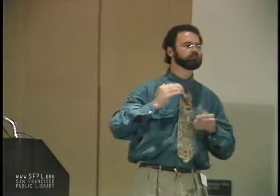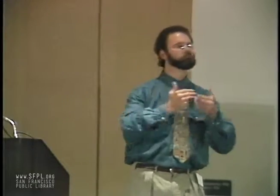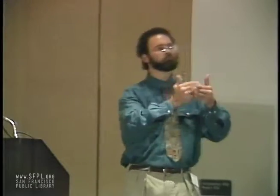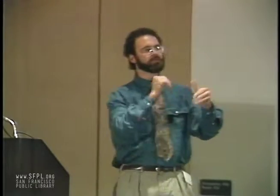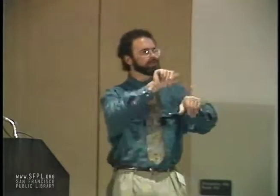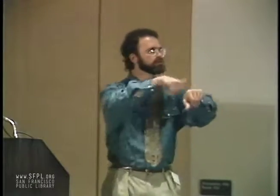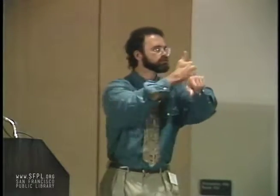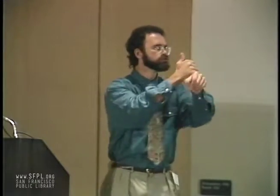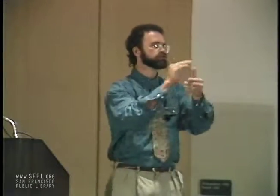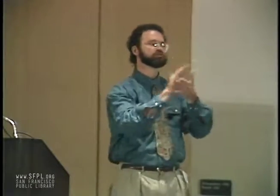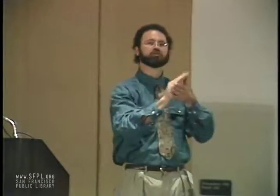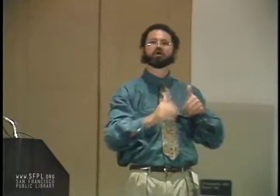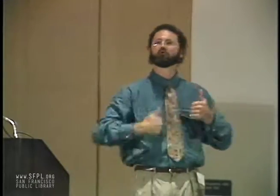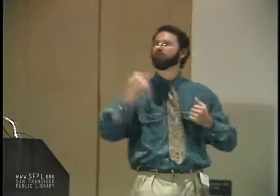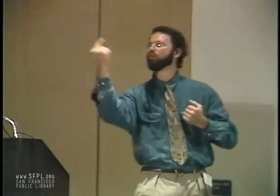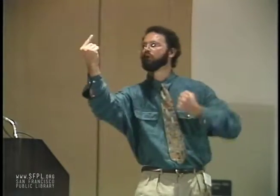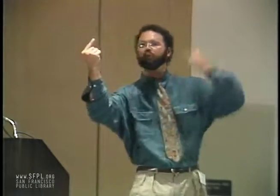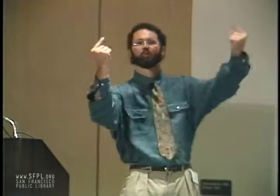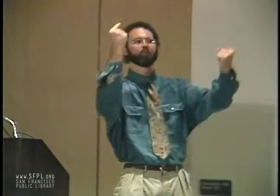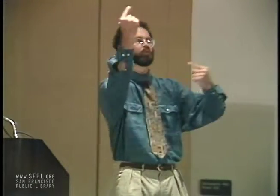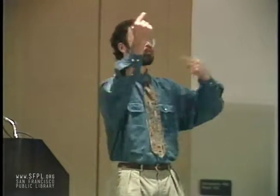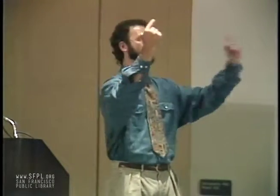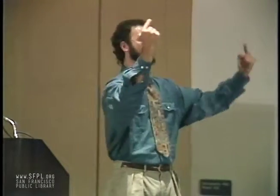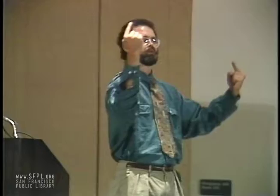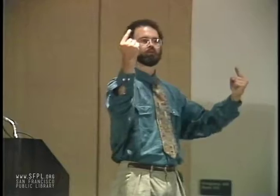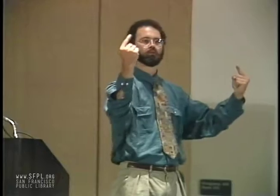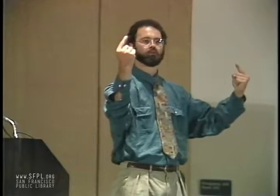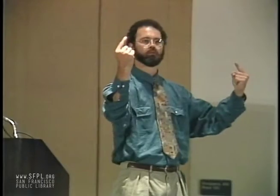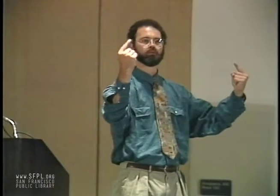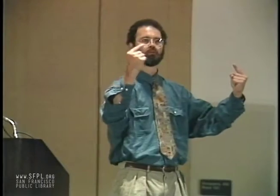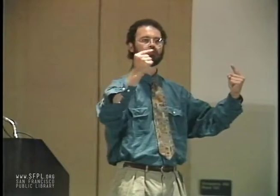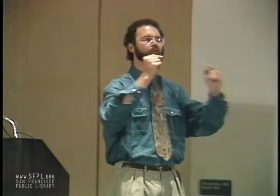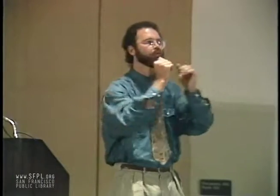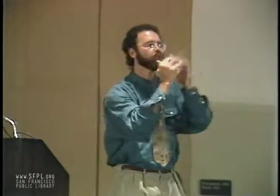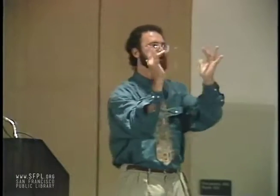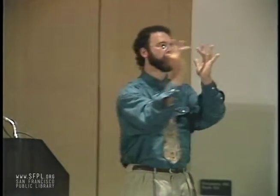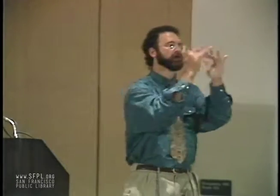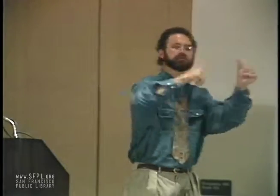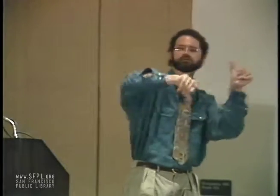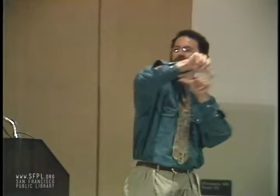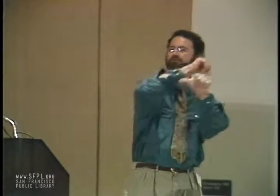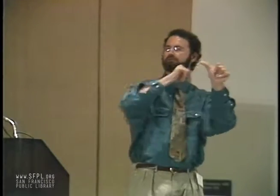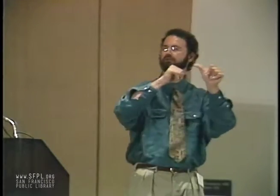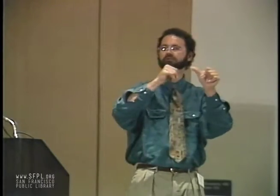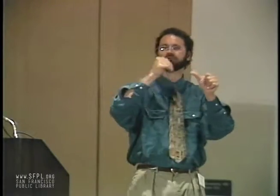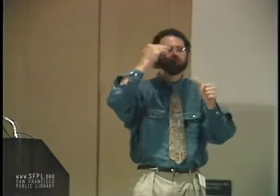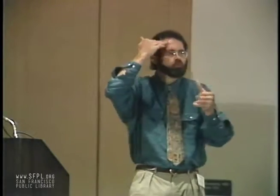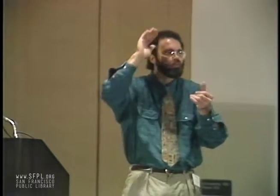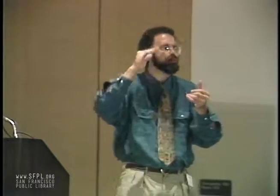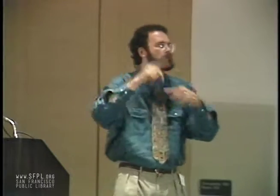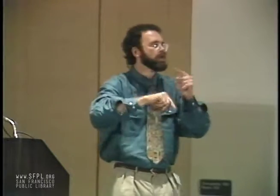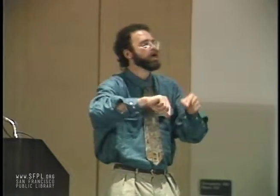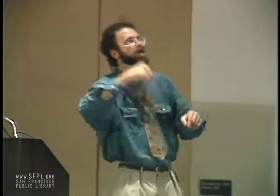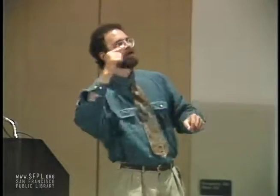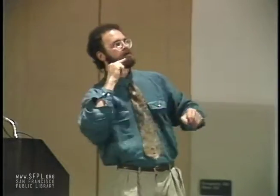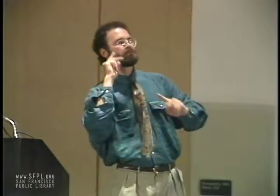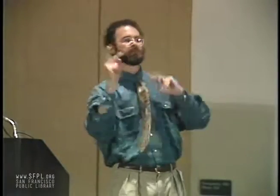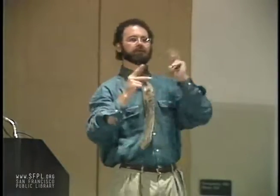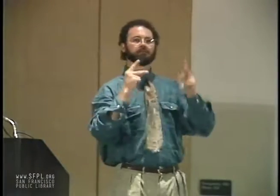that's what life was like for deaf people before schools were set up. Isolation,